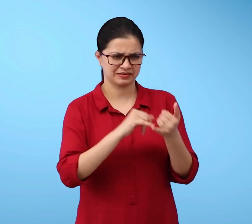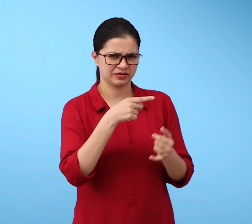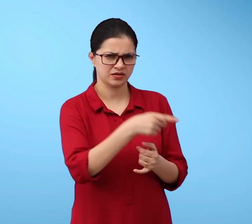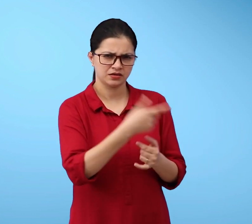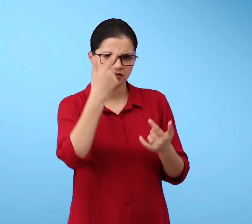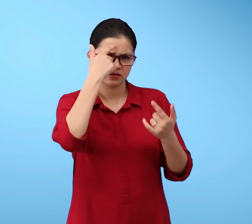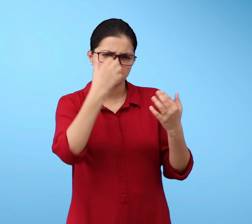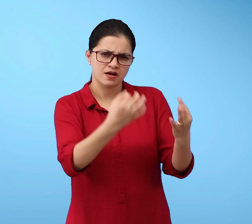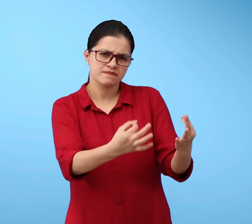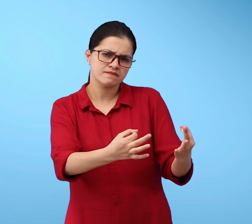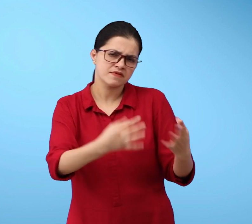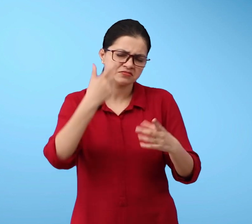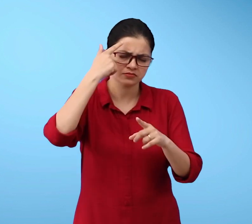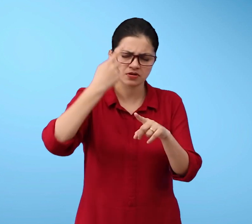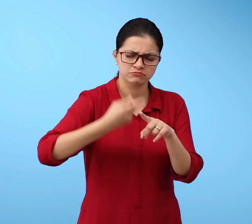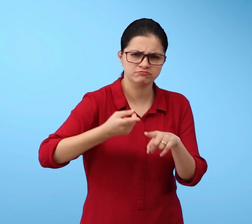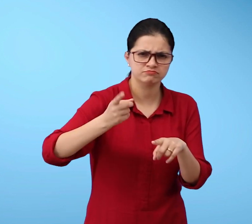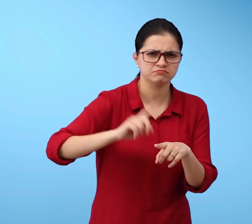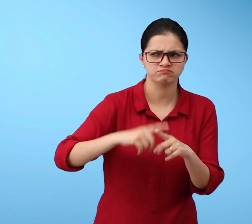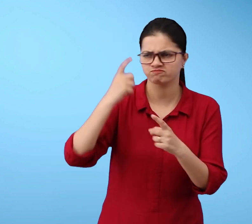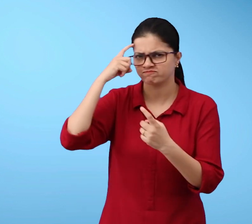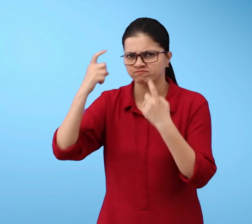And became one of the best-known thinkers of the time.